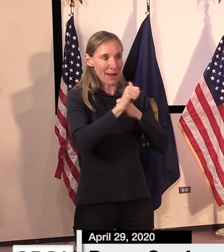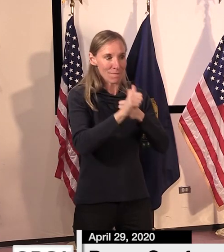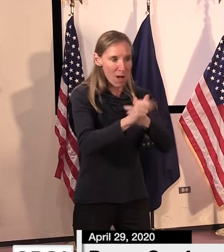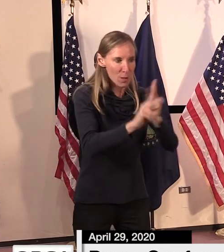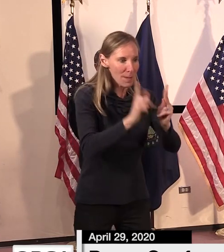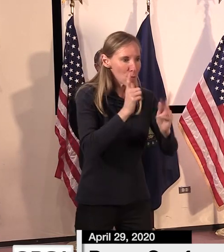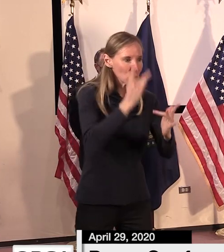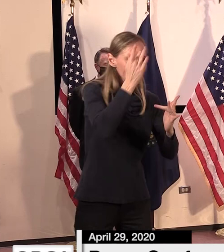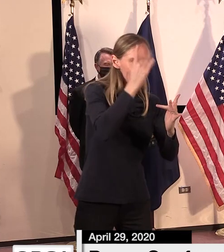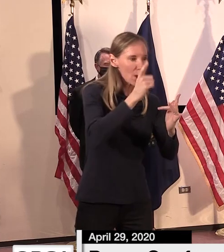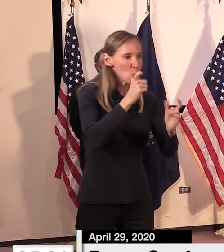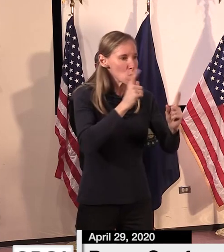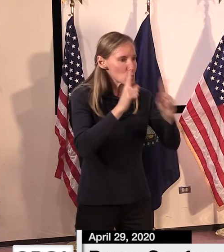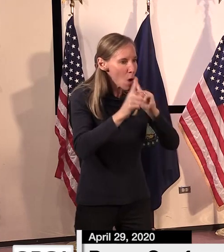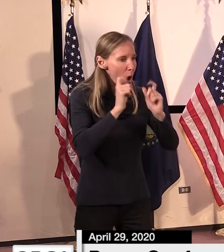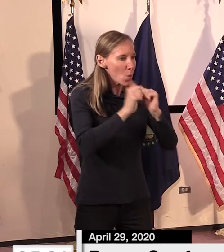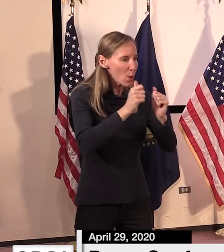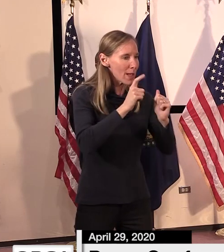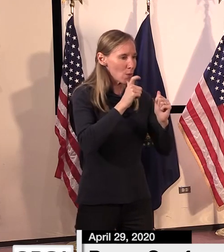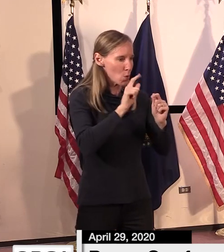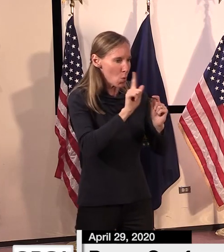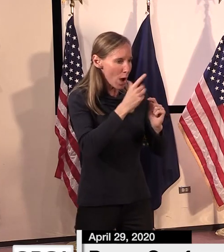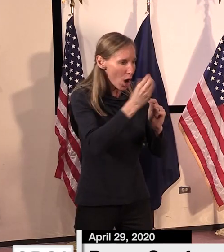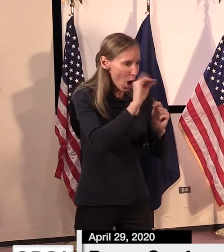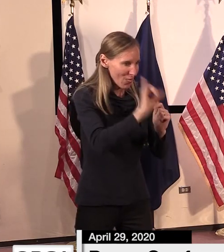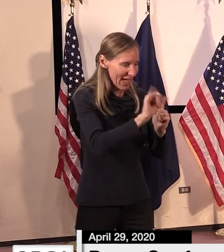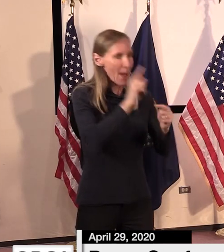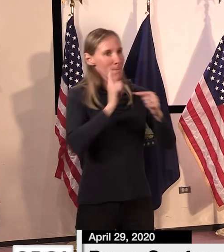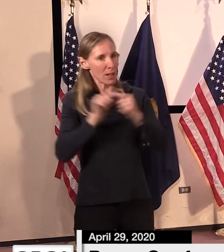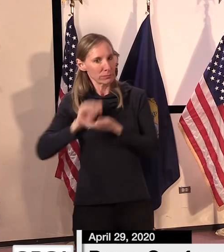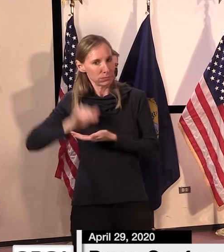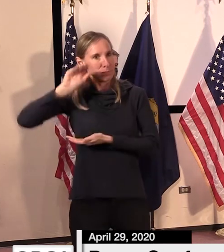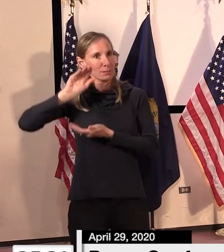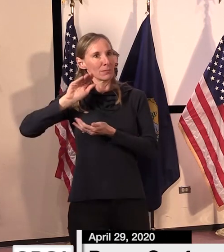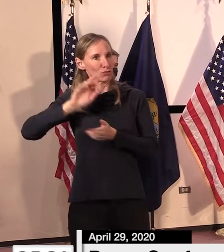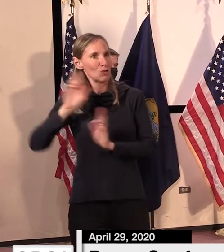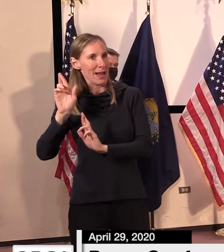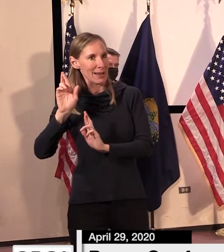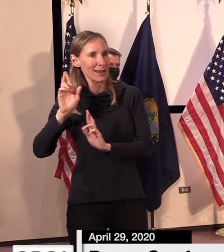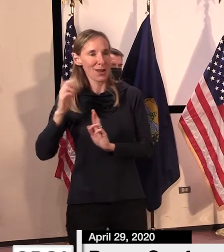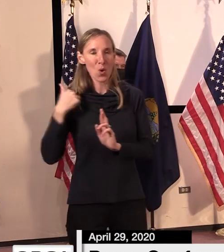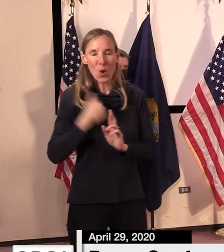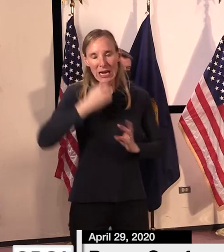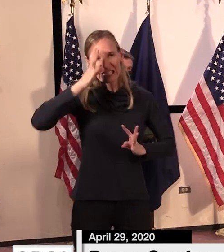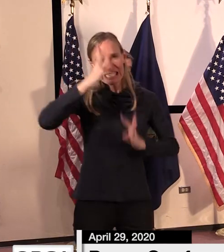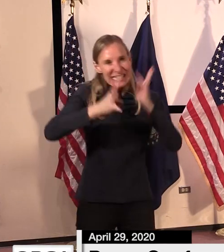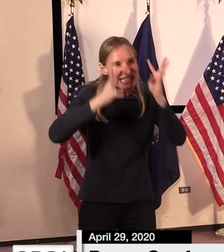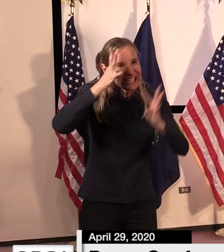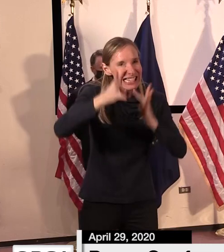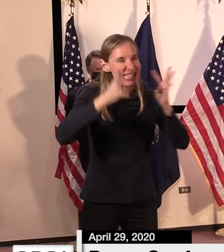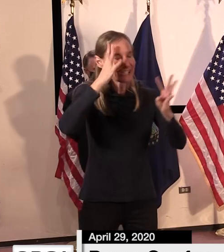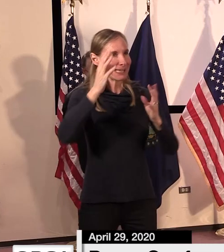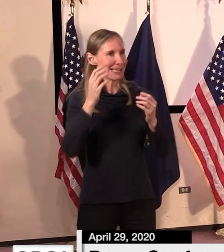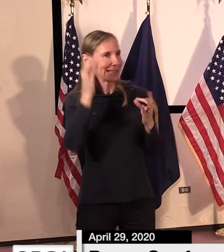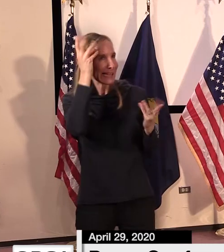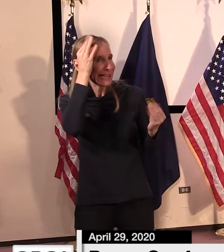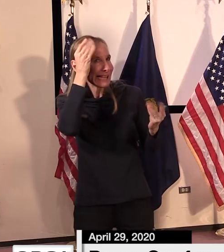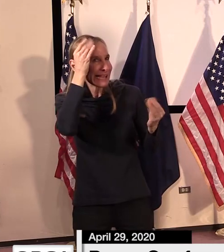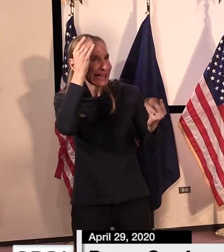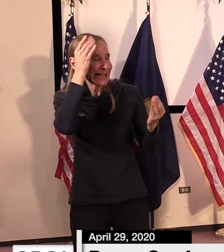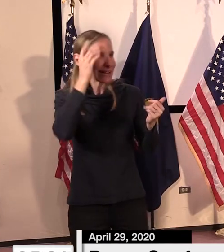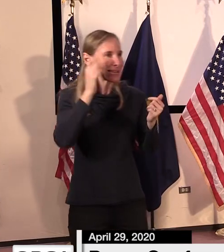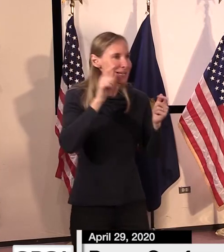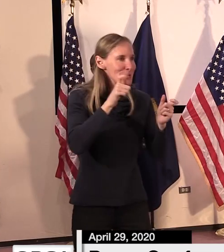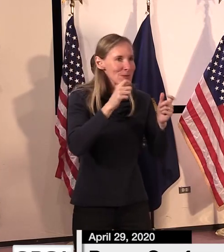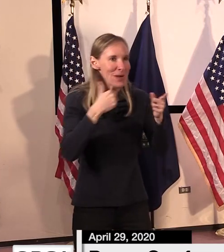As a state, we've shown our collective strength, innovative spirit, resourcefulness, and creativity throughout